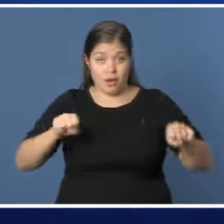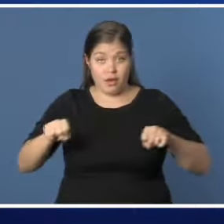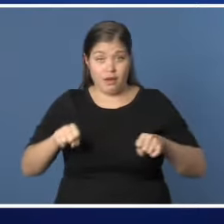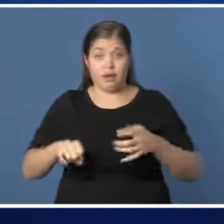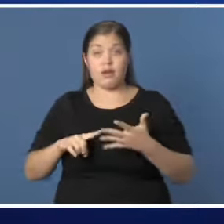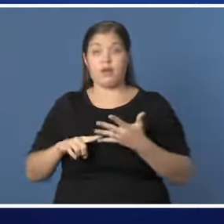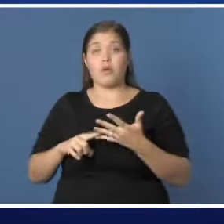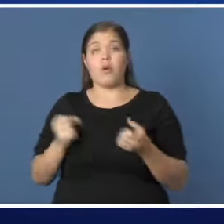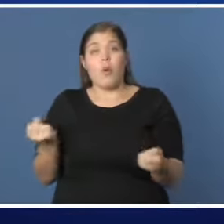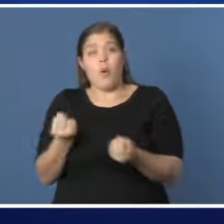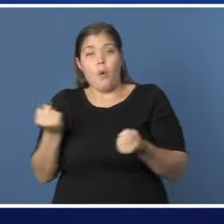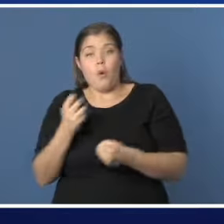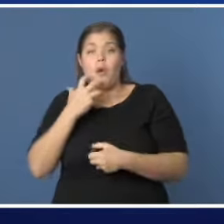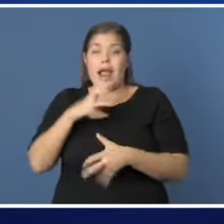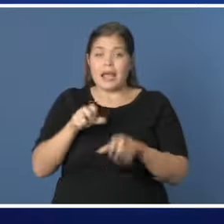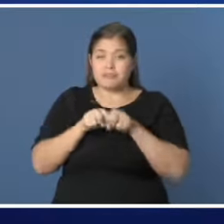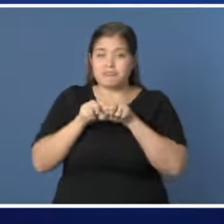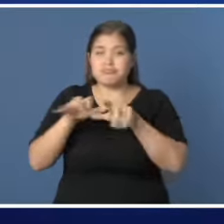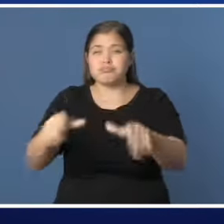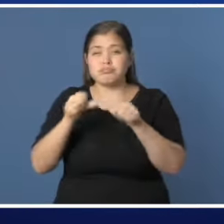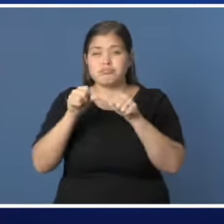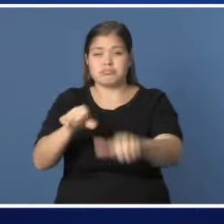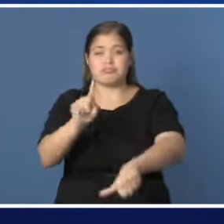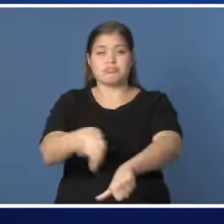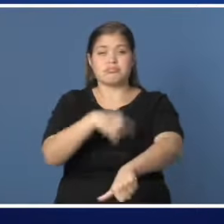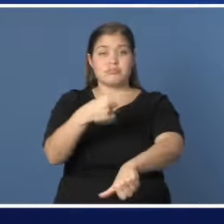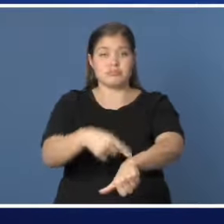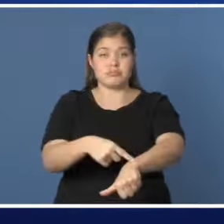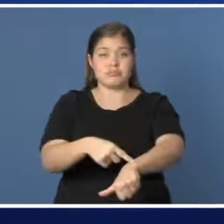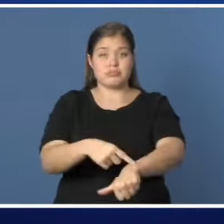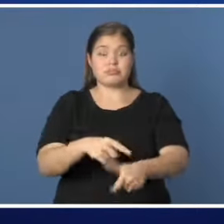earthquake, cold or heat wave,